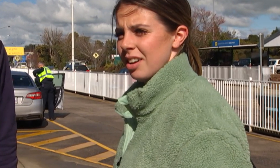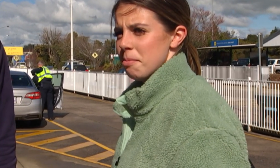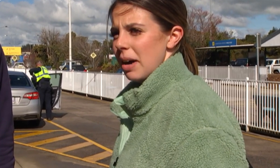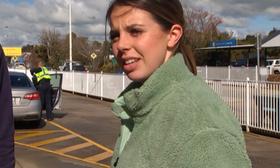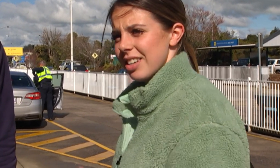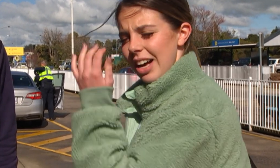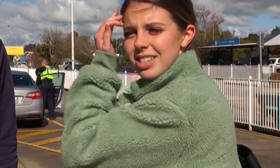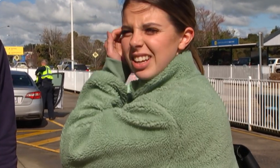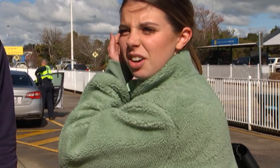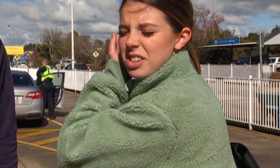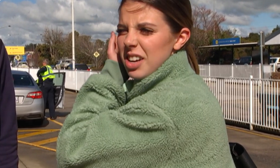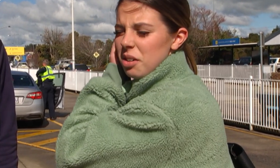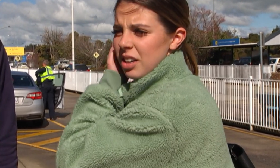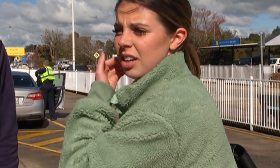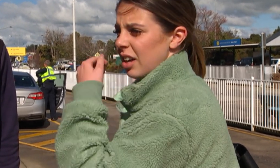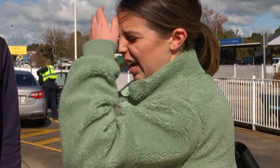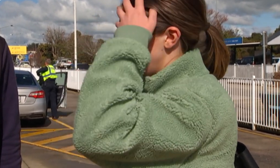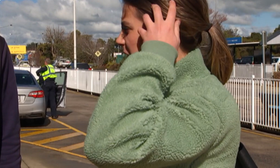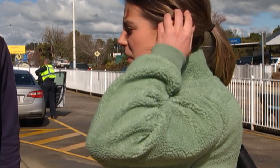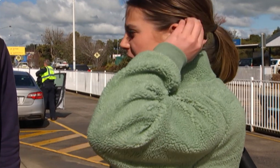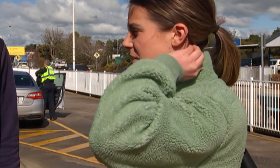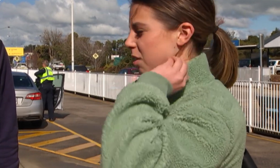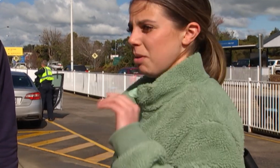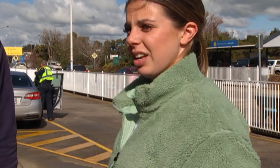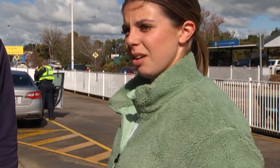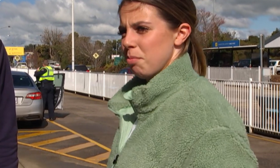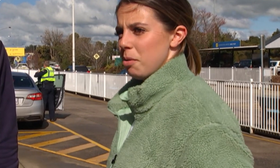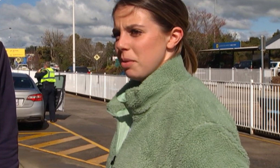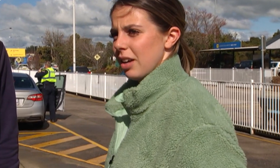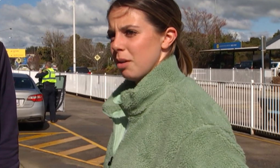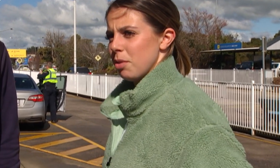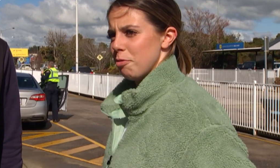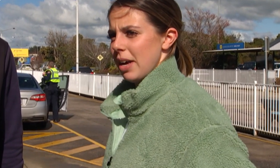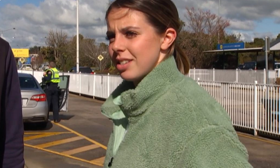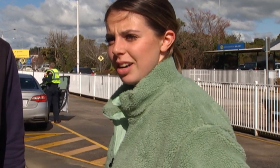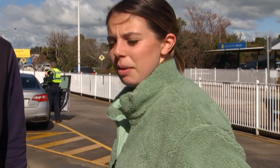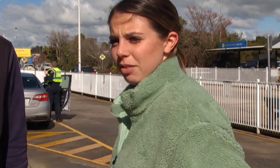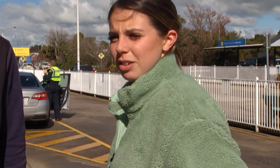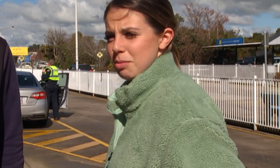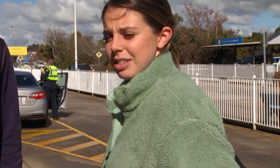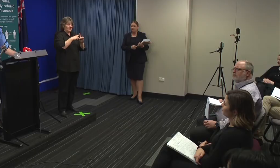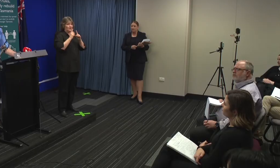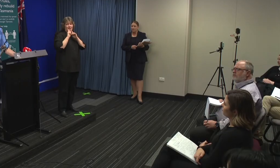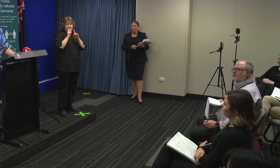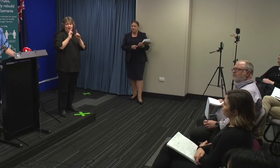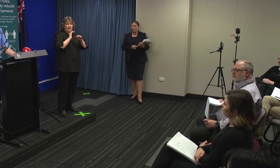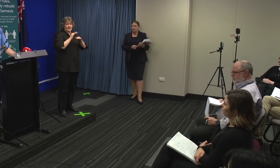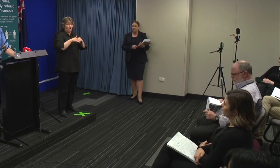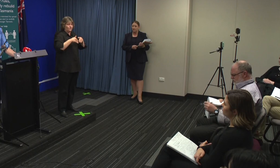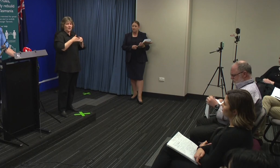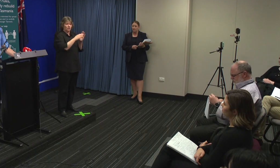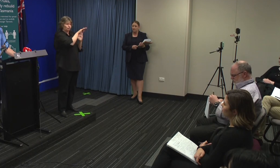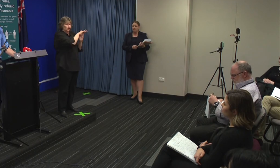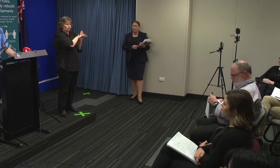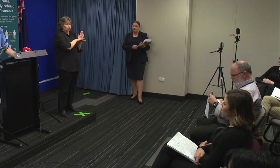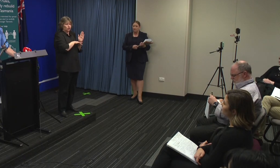the money to isolate in a hotel. I understand why you have to, but yeah, probably going to put off plans to come back for Christmas. It was a